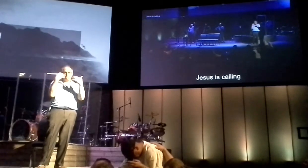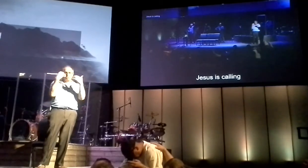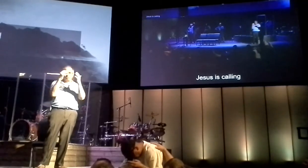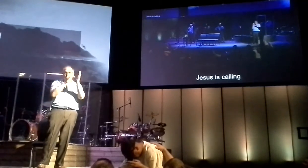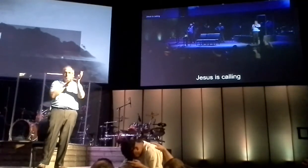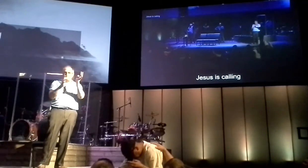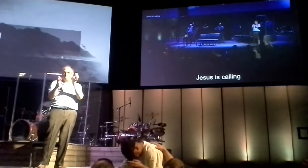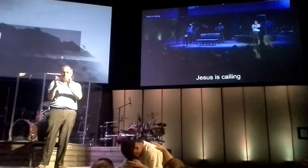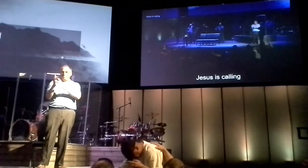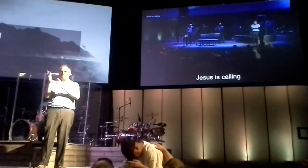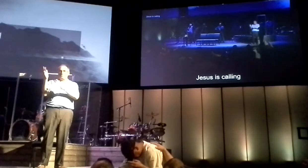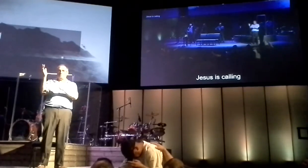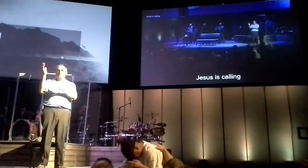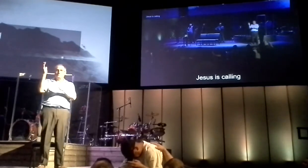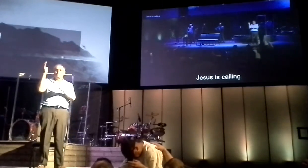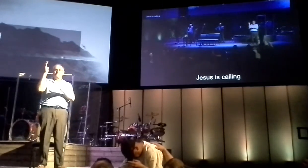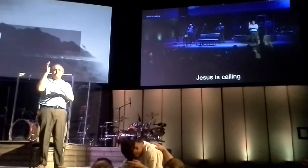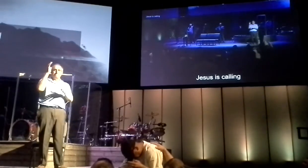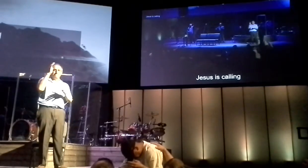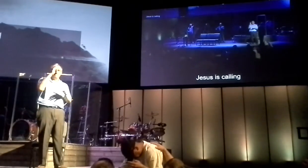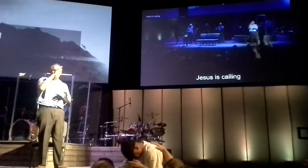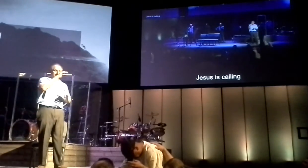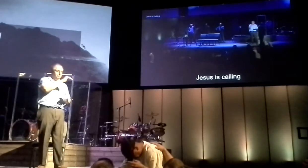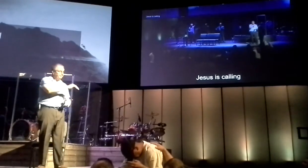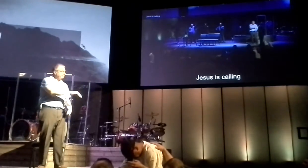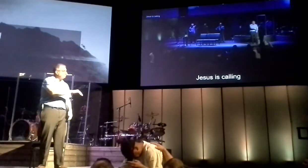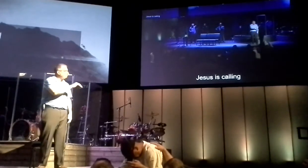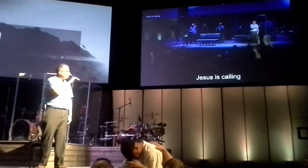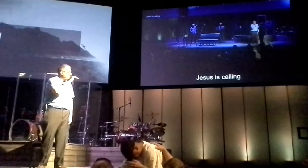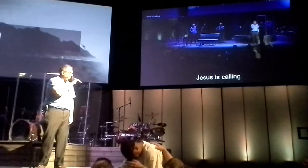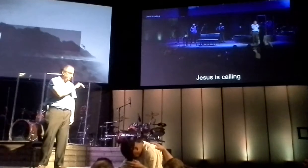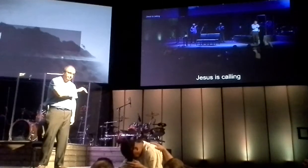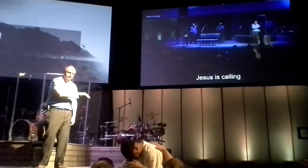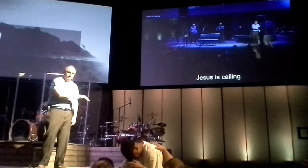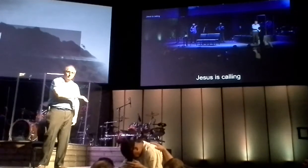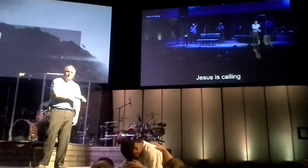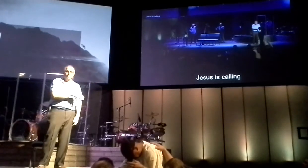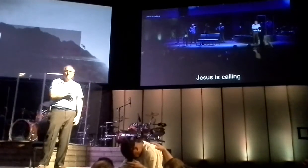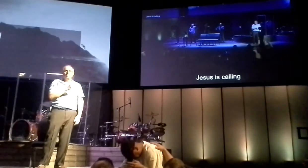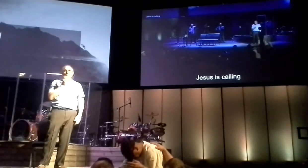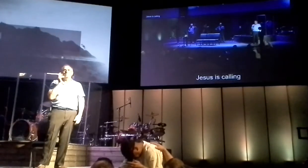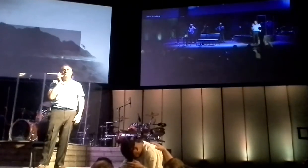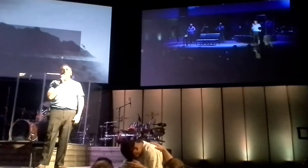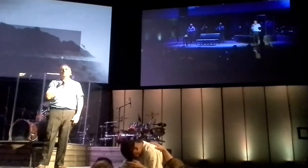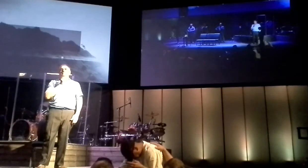found. Jesus is calling.